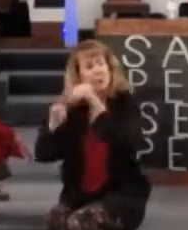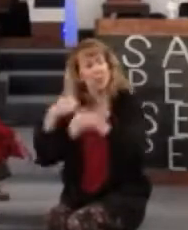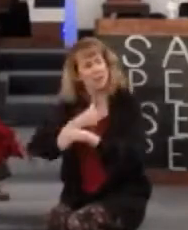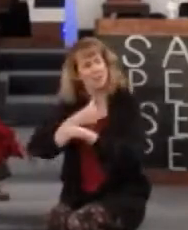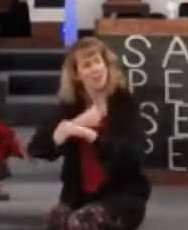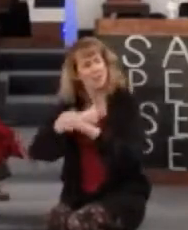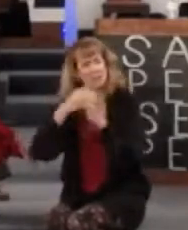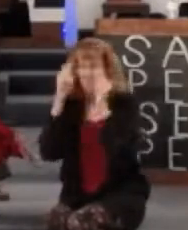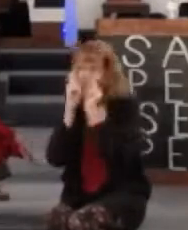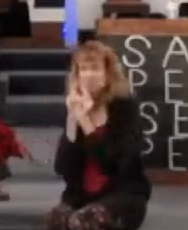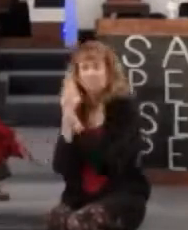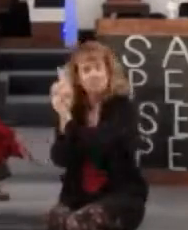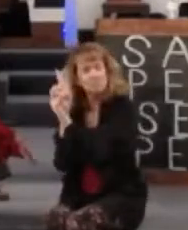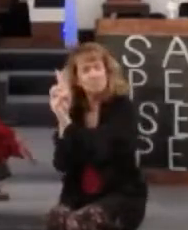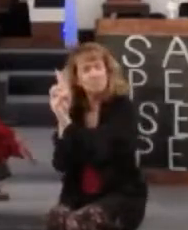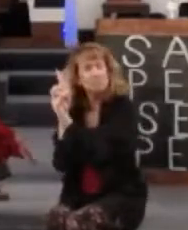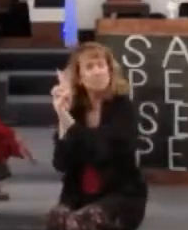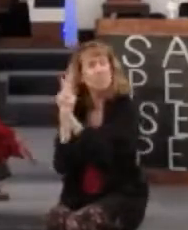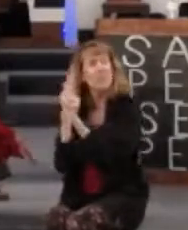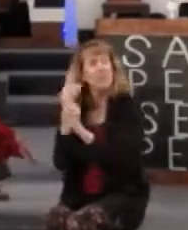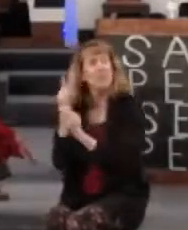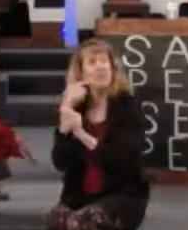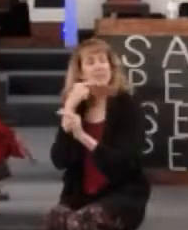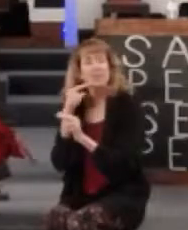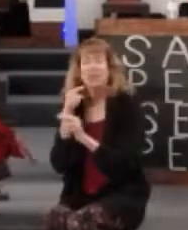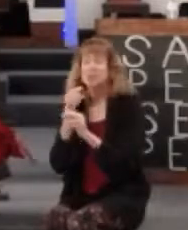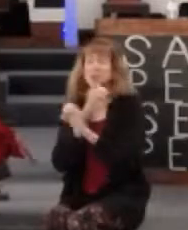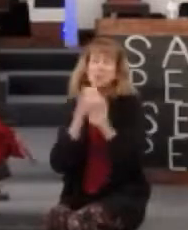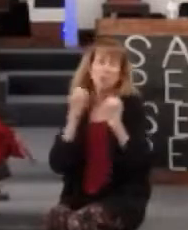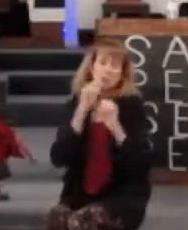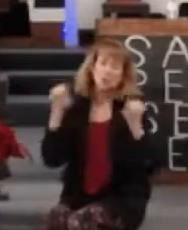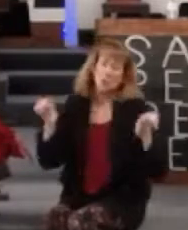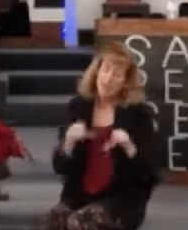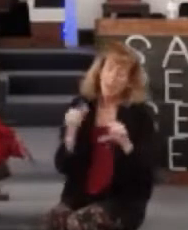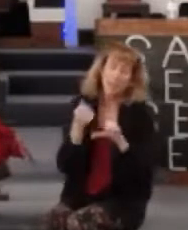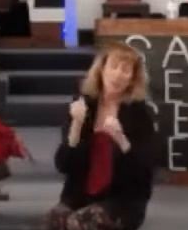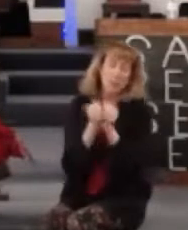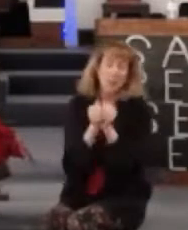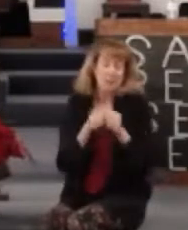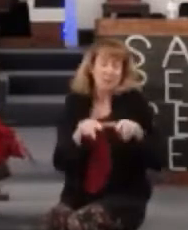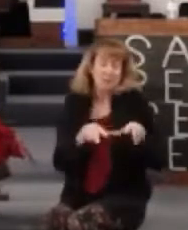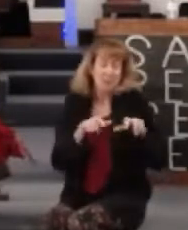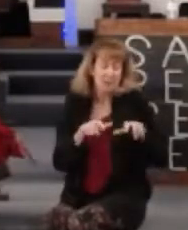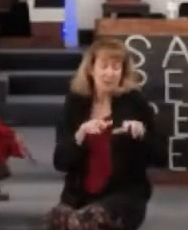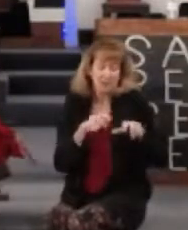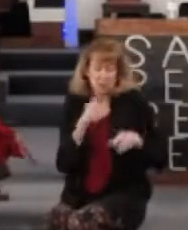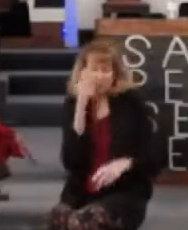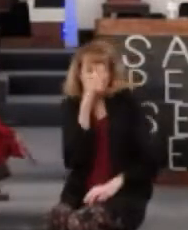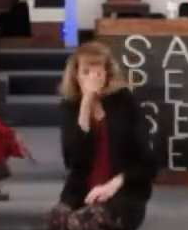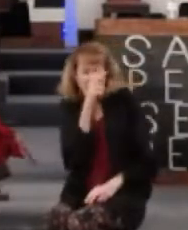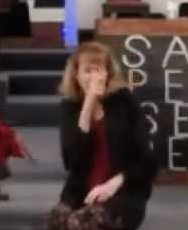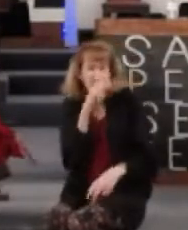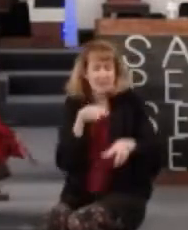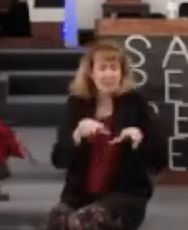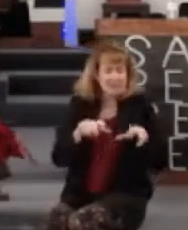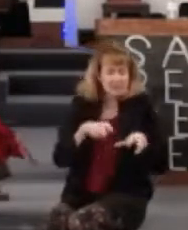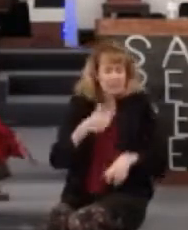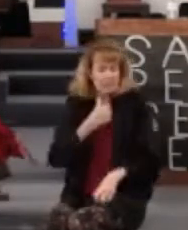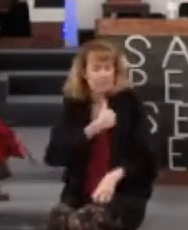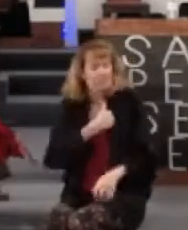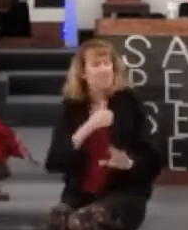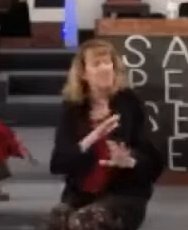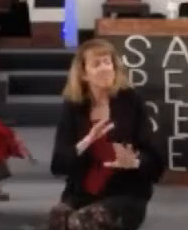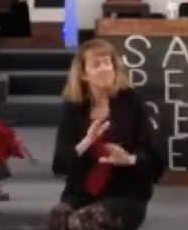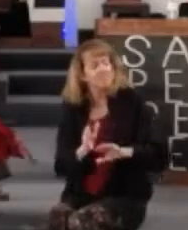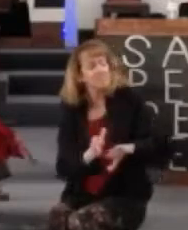chapter 2, in verse 3 and 4, he says, "Do nothing out of selfish ambition or vain conceit. Rather, in humility,